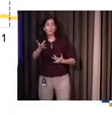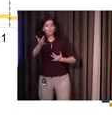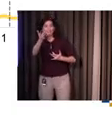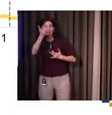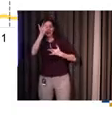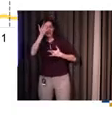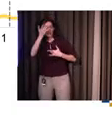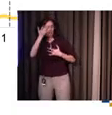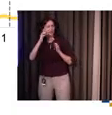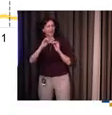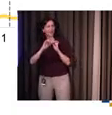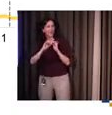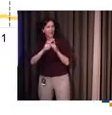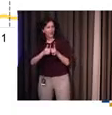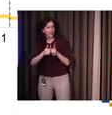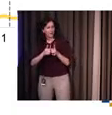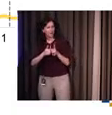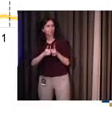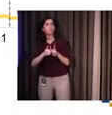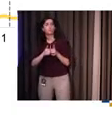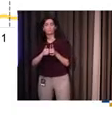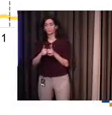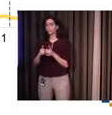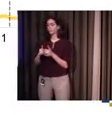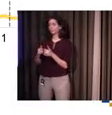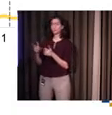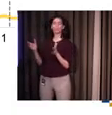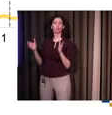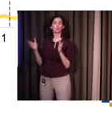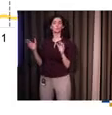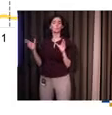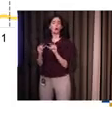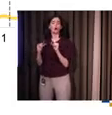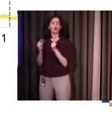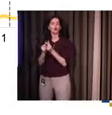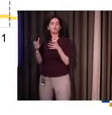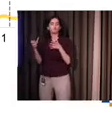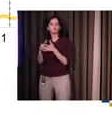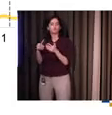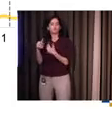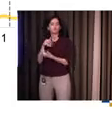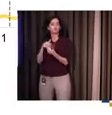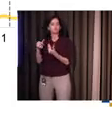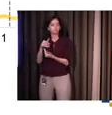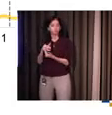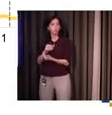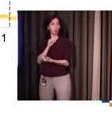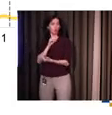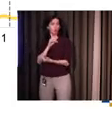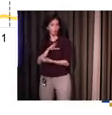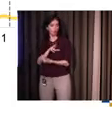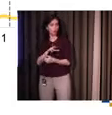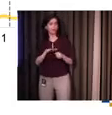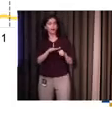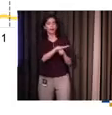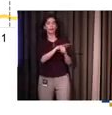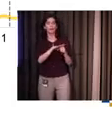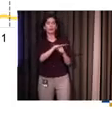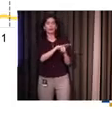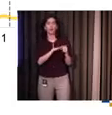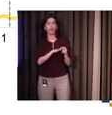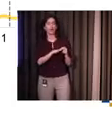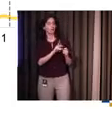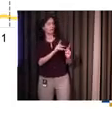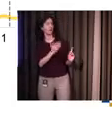got exposed in either small gatherings, as the governor mentioned, or in settings with people that they